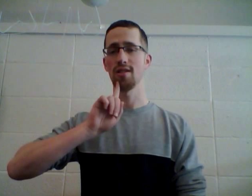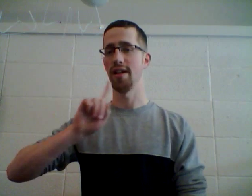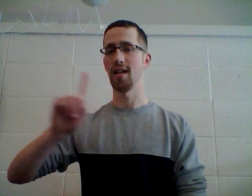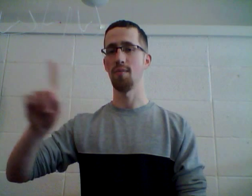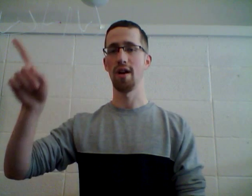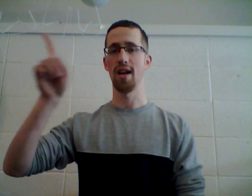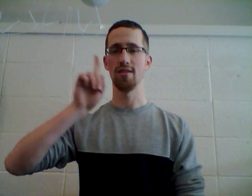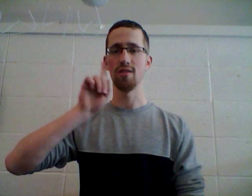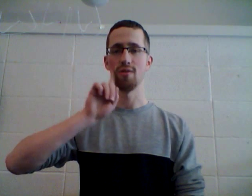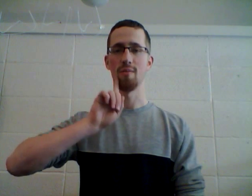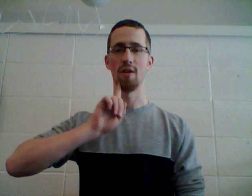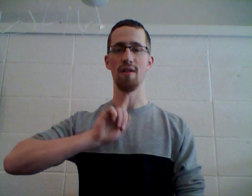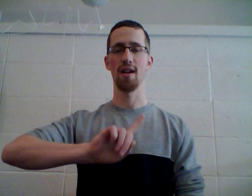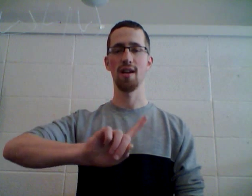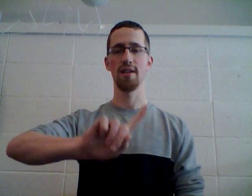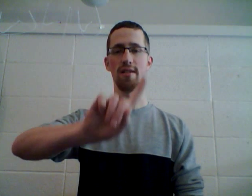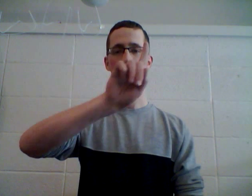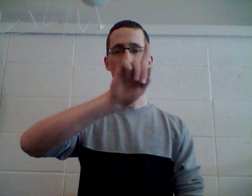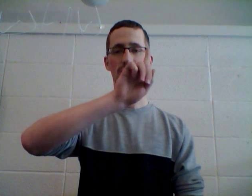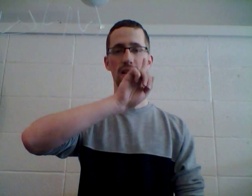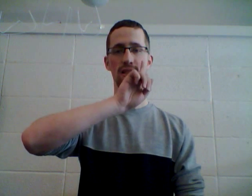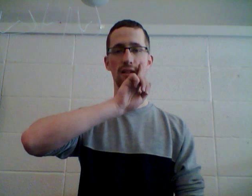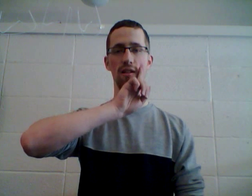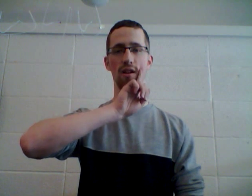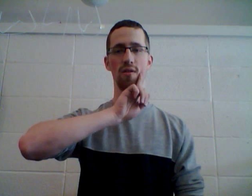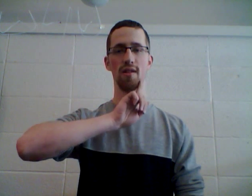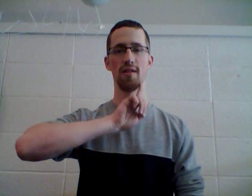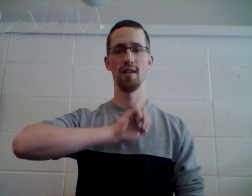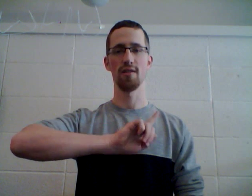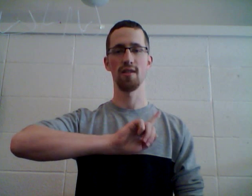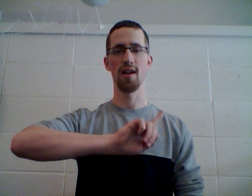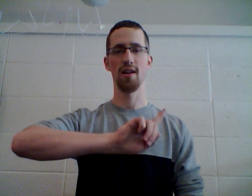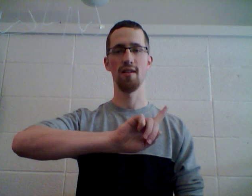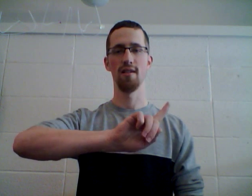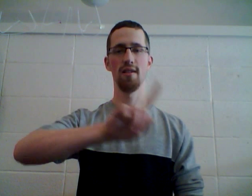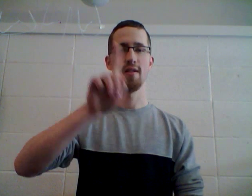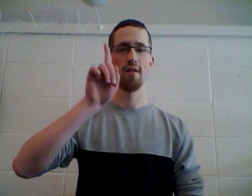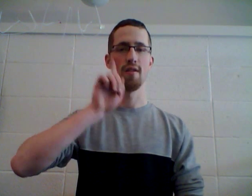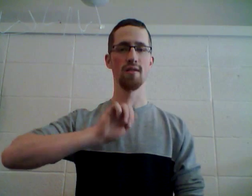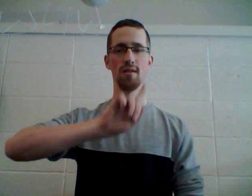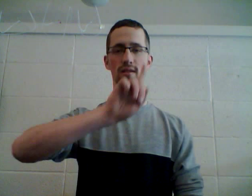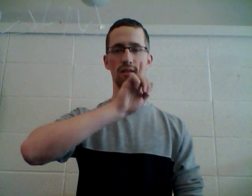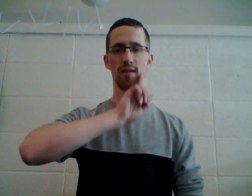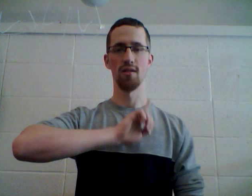so like I'm right-handed, so it's on my right hand, then it's going to go on the other side,